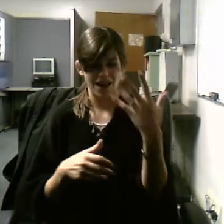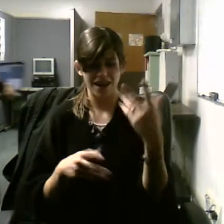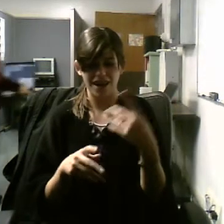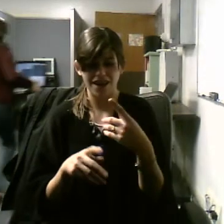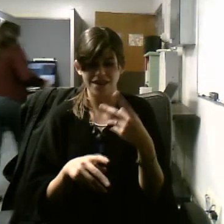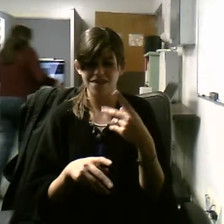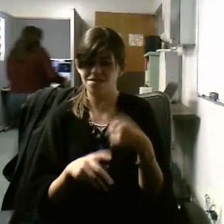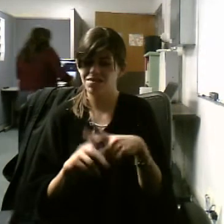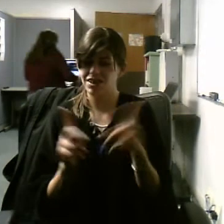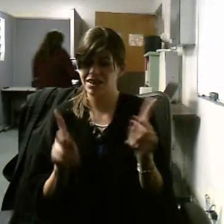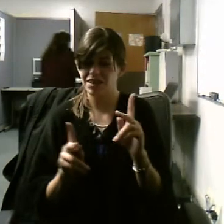core, and the inner core.